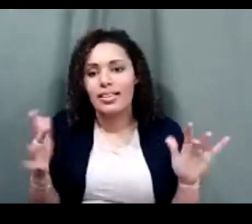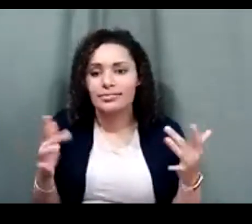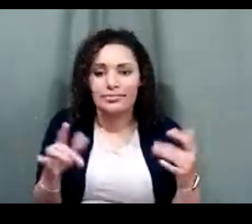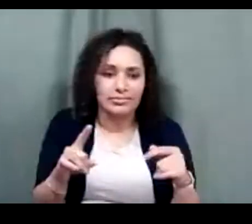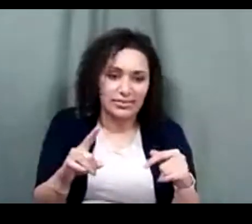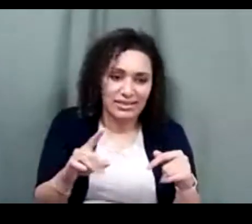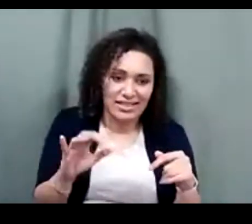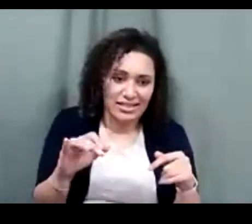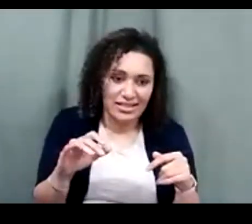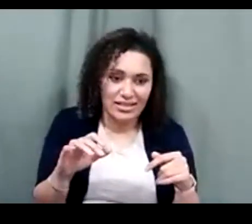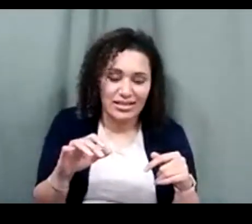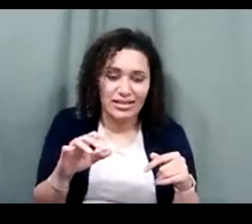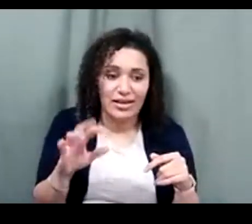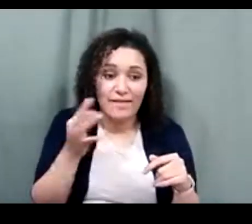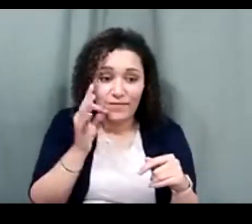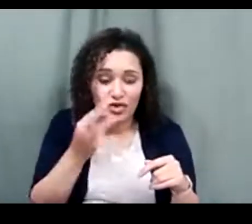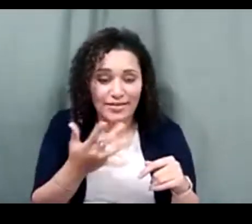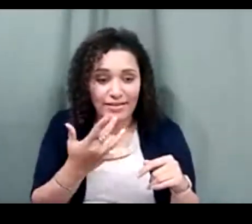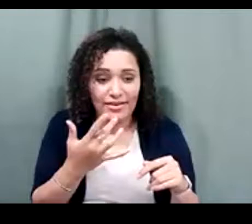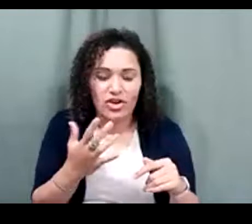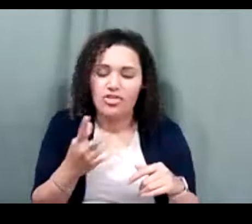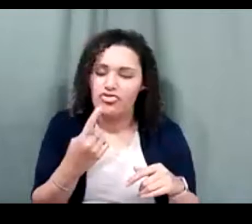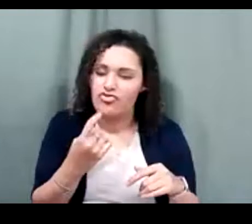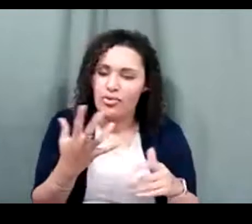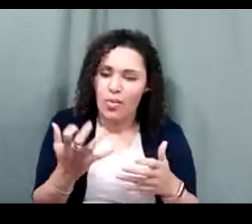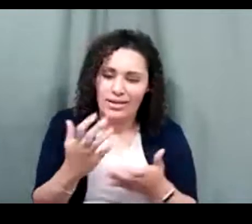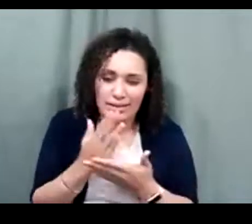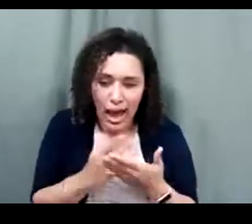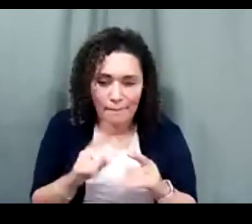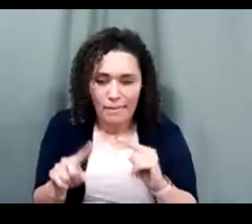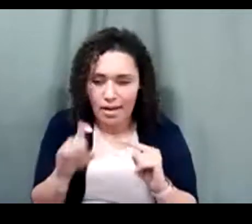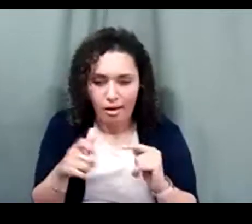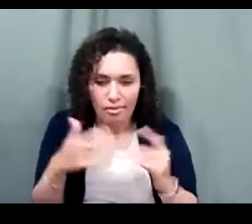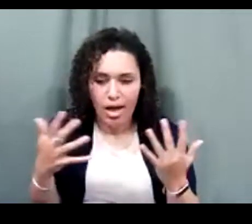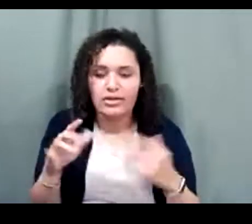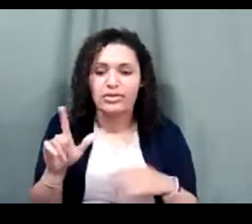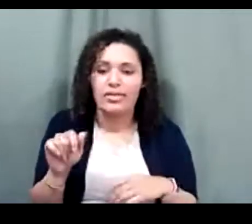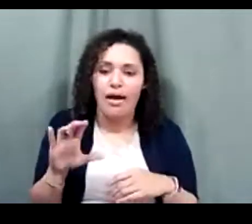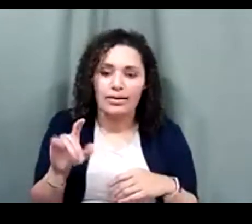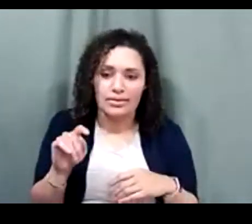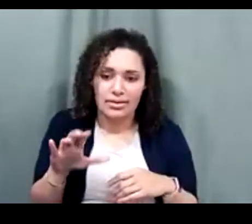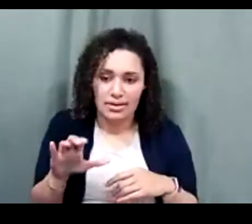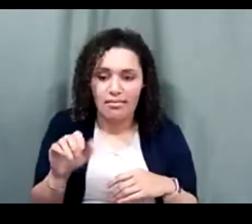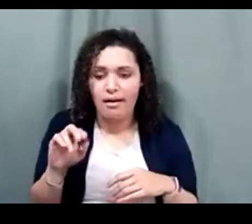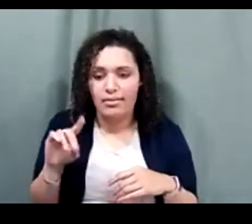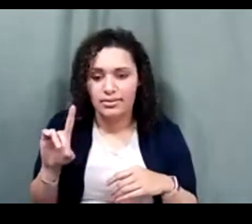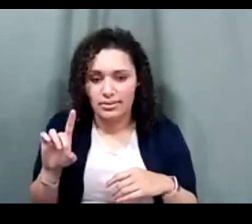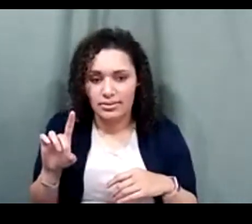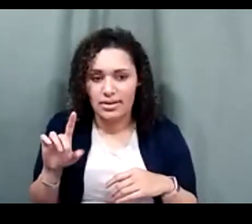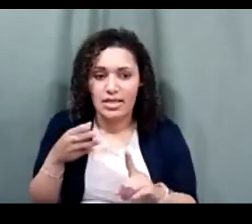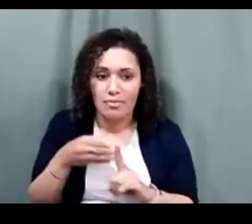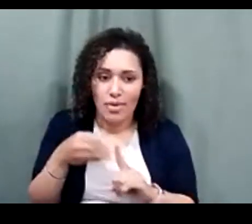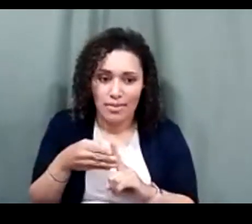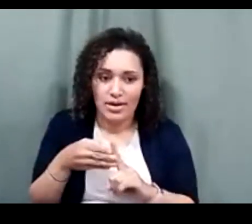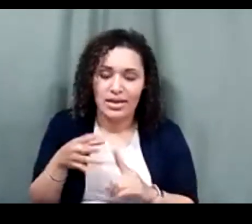some acid, but that just kind of throws everything out of balance. So lactic acid is primary acid in